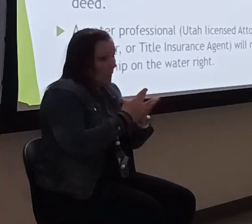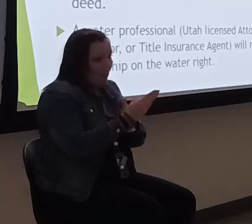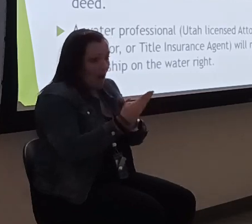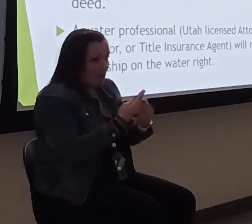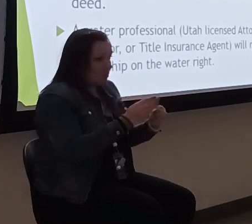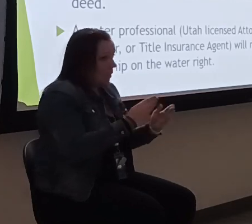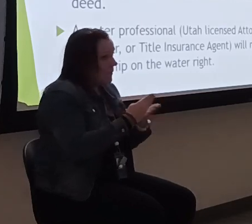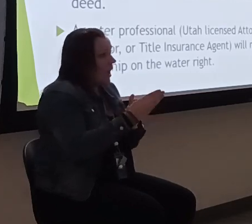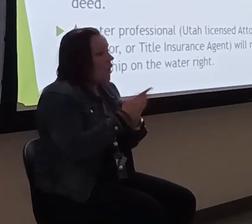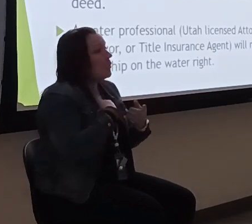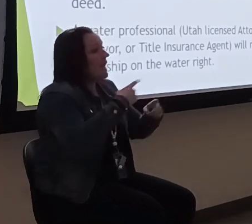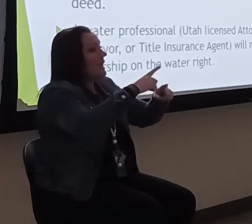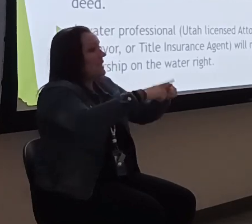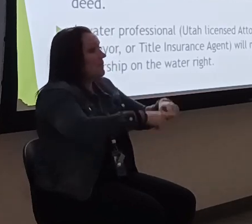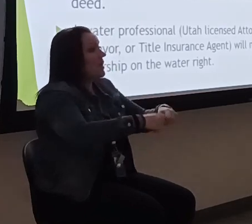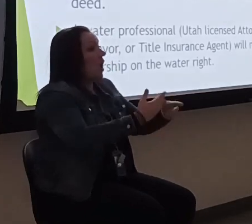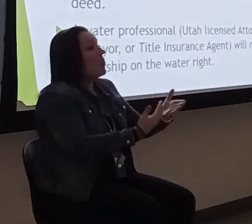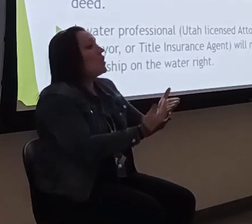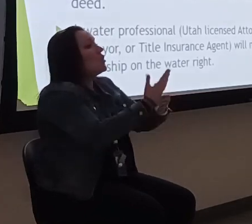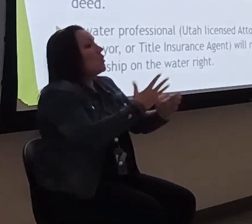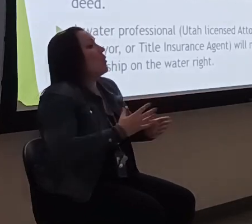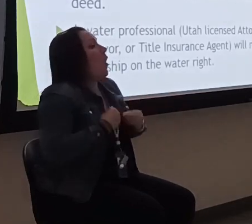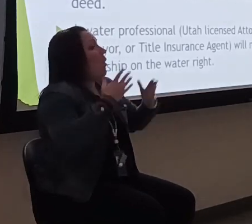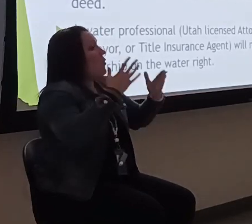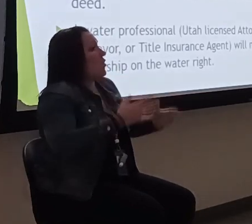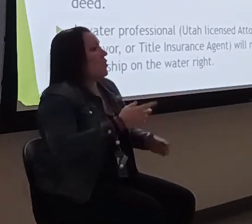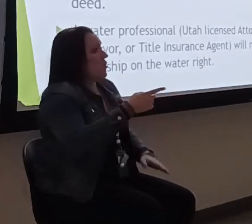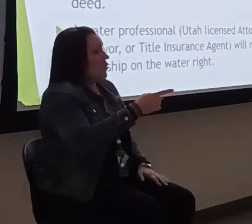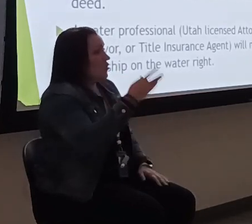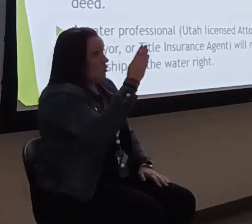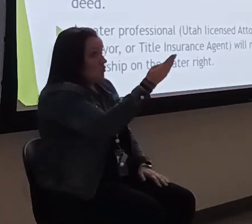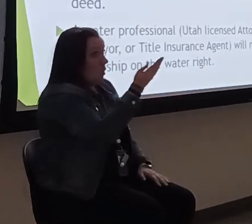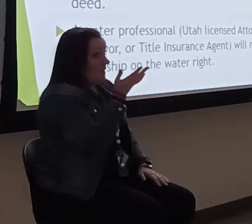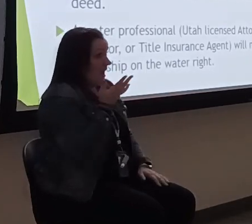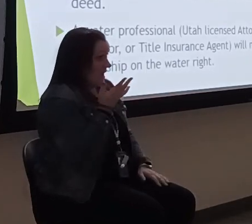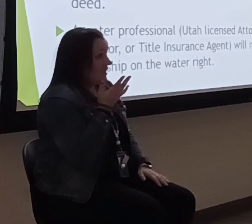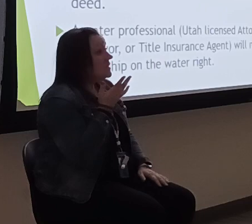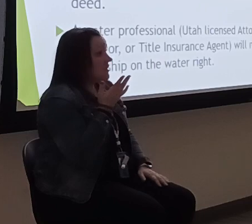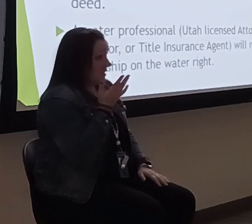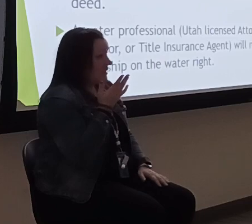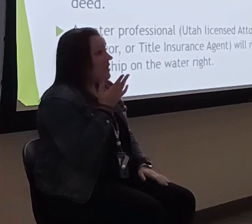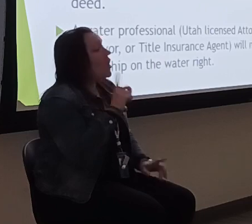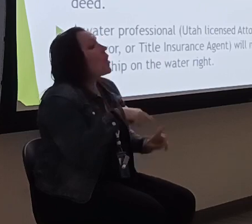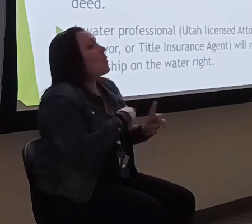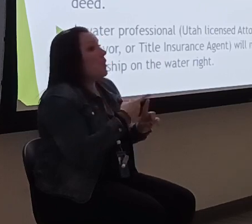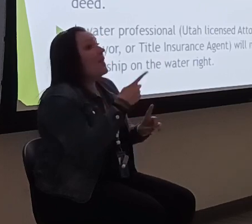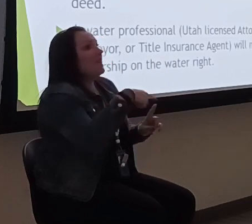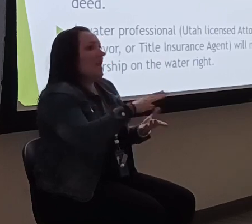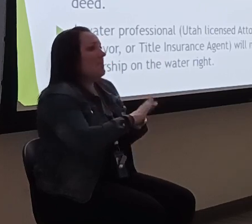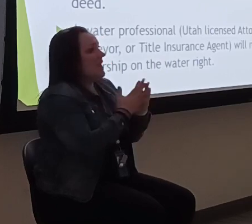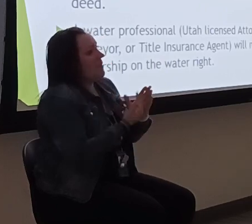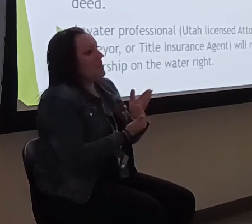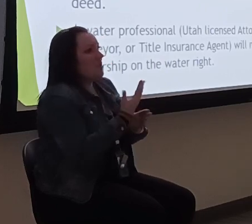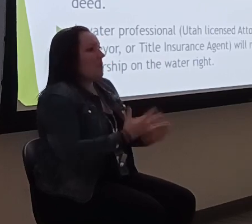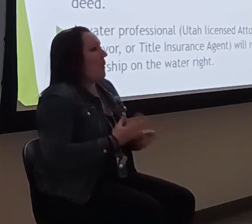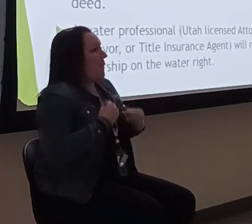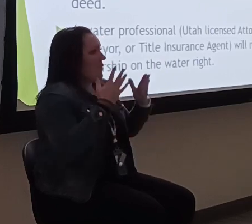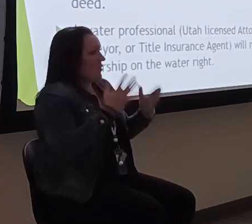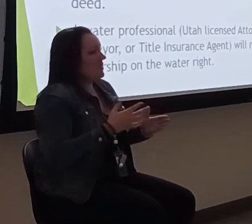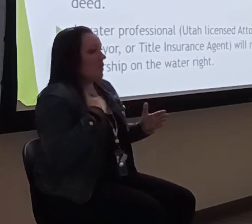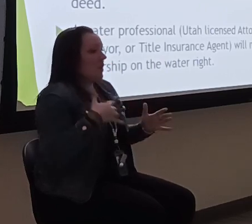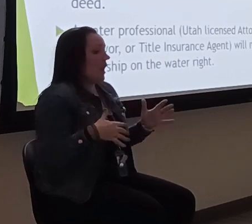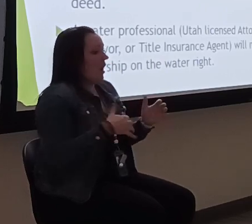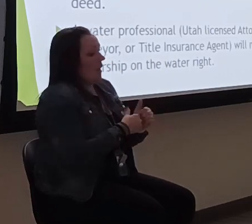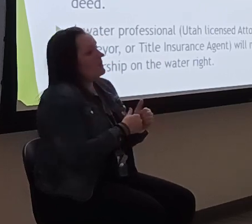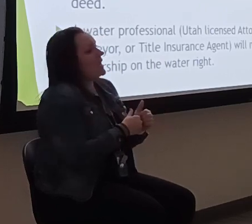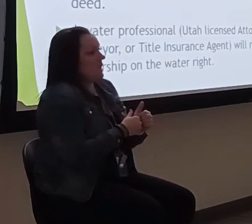rely solely on the new owners to notify us of when they're the new owners, and then we can update